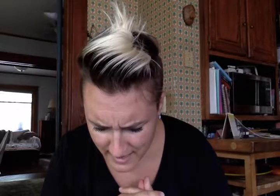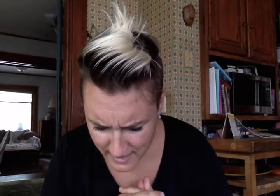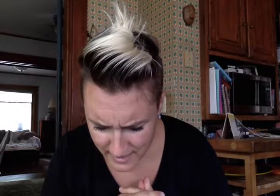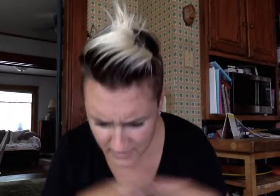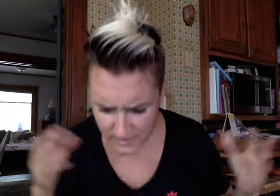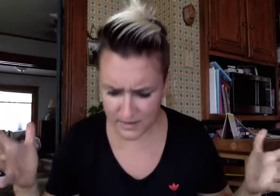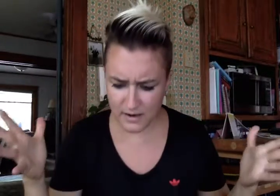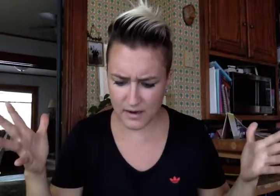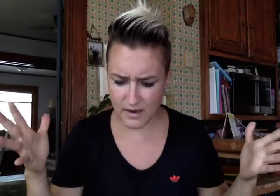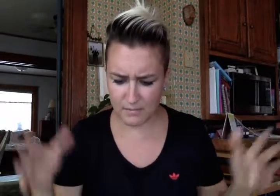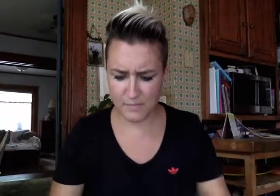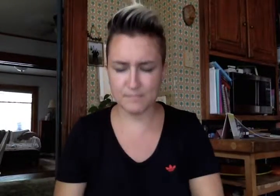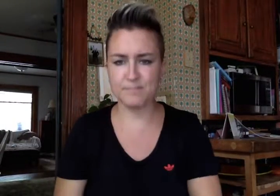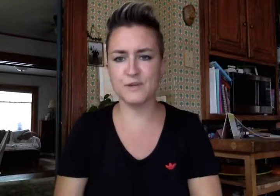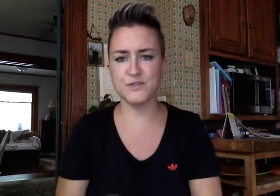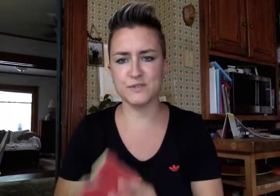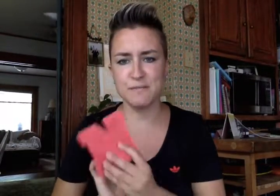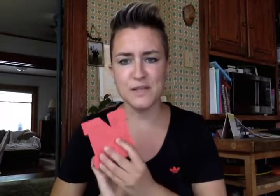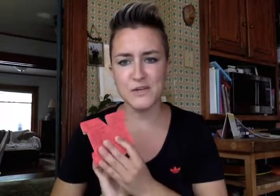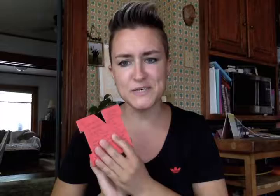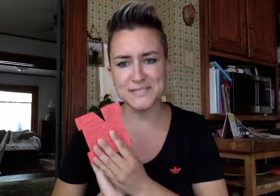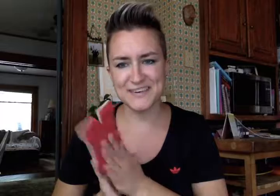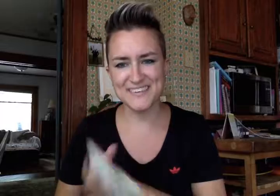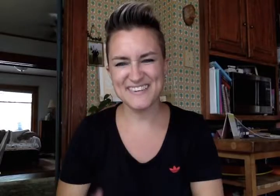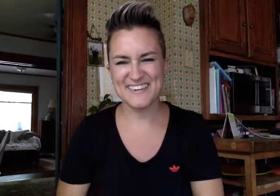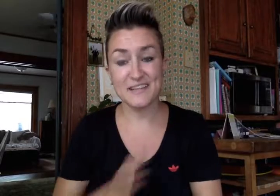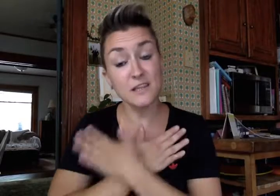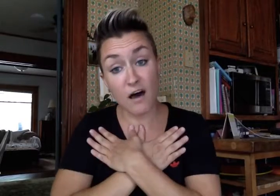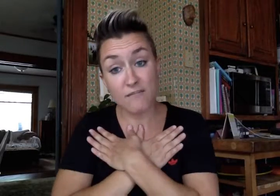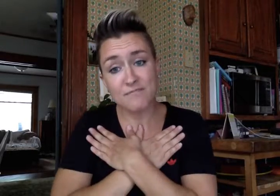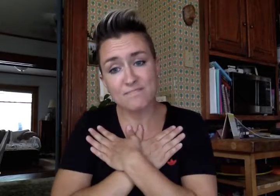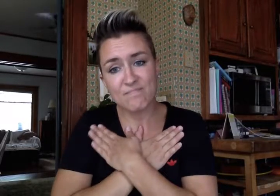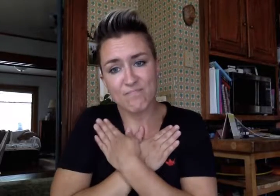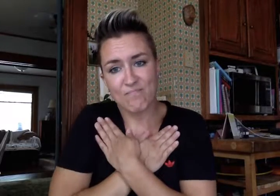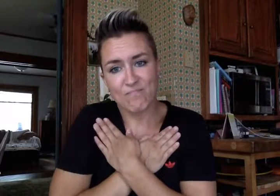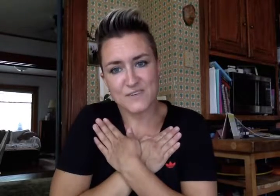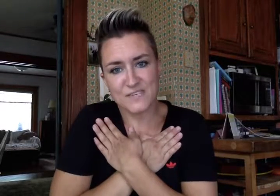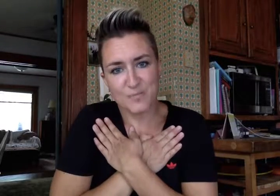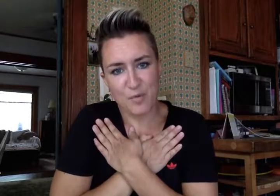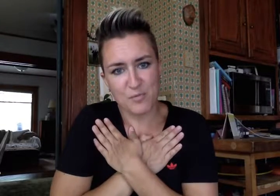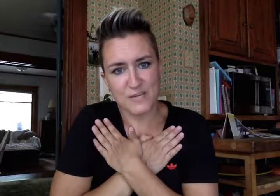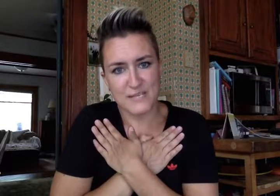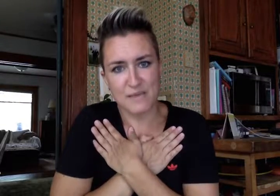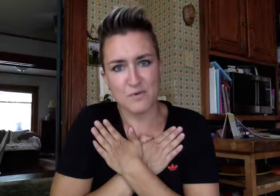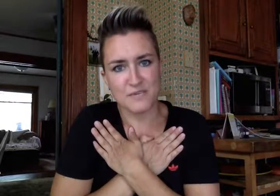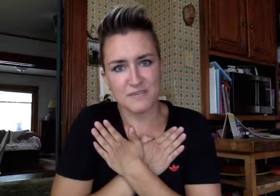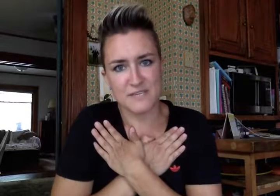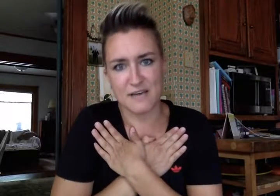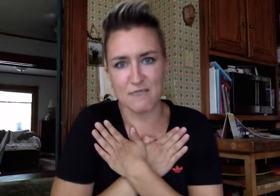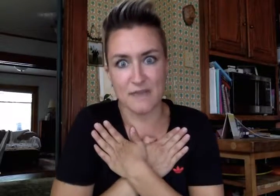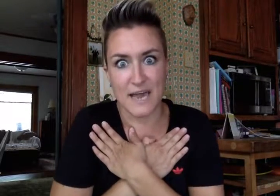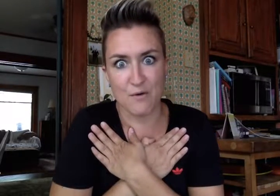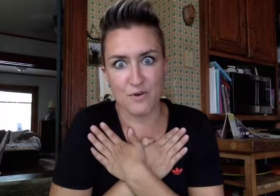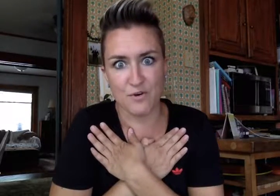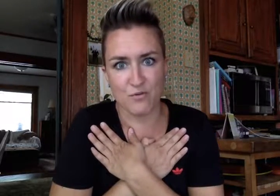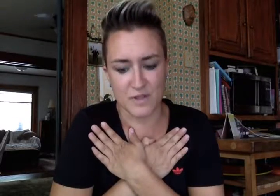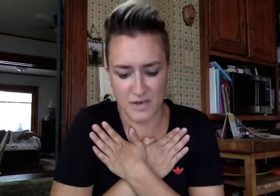add, I'm consulting my little list here, love. This is probably a sign most of us have encountered over the